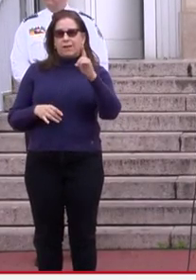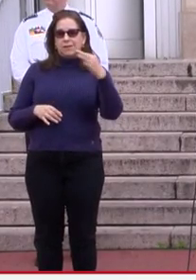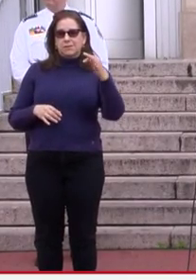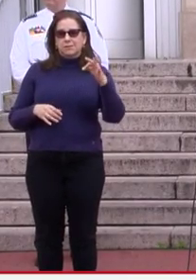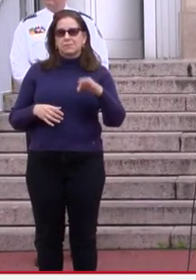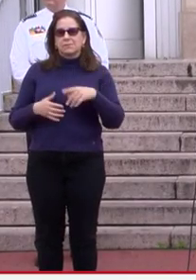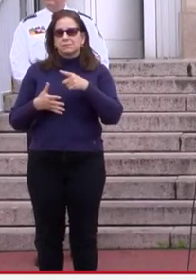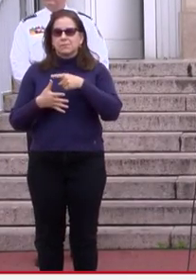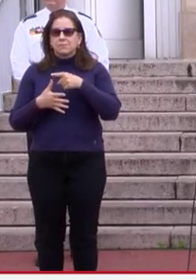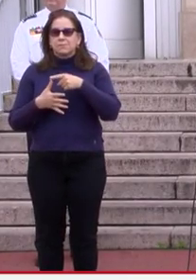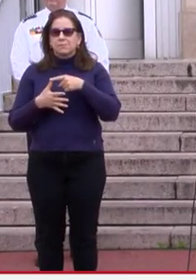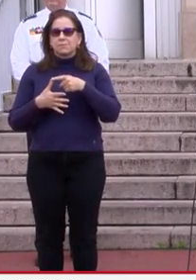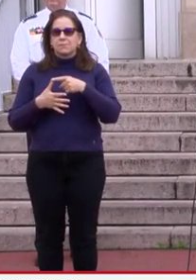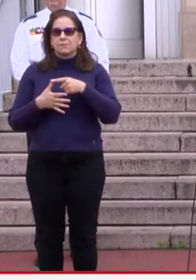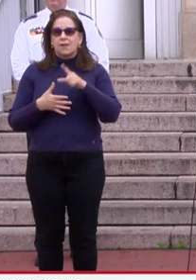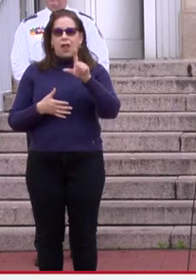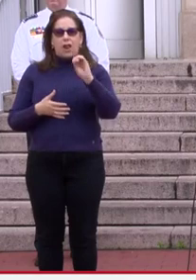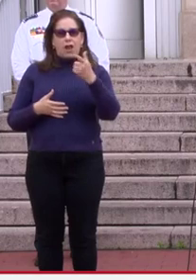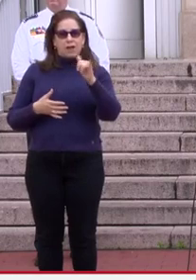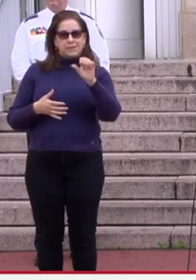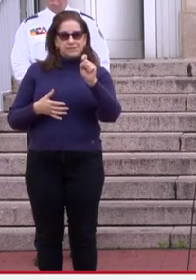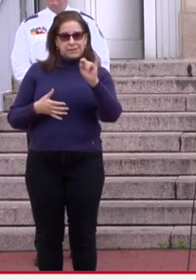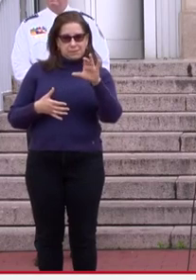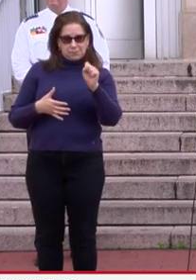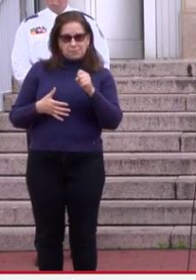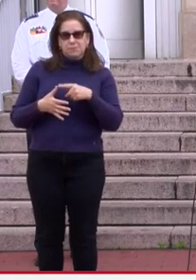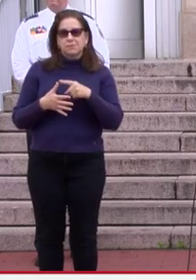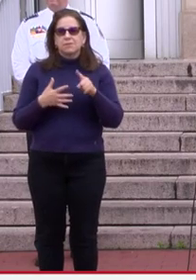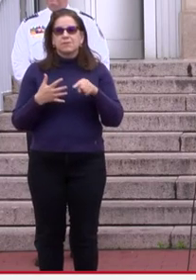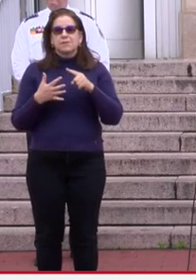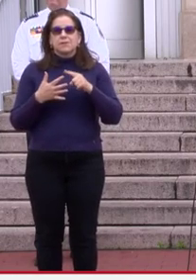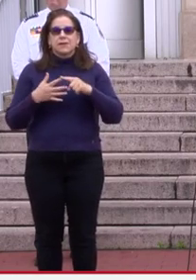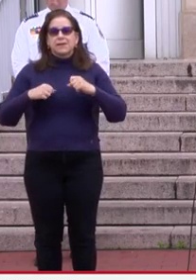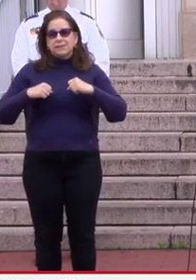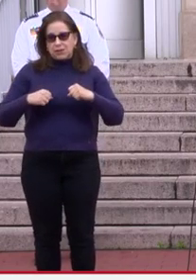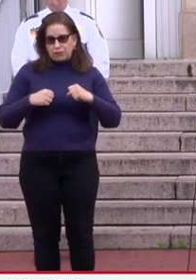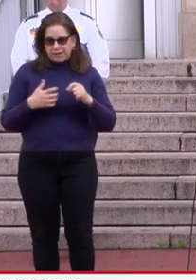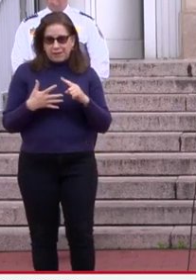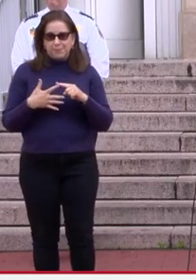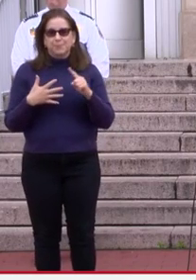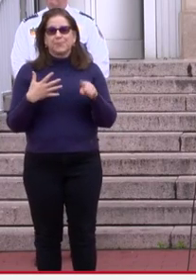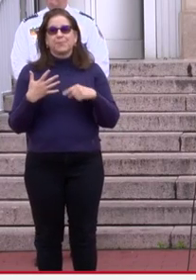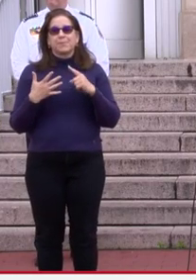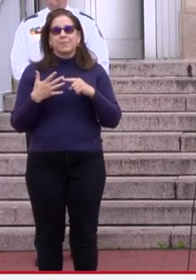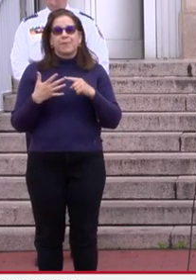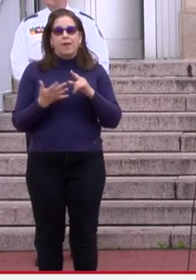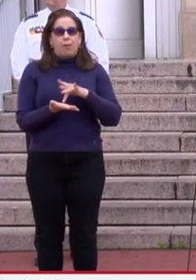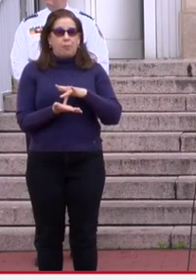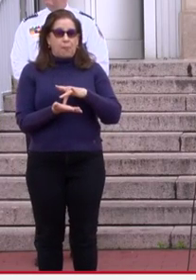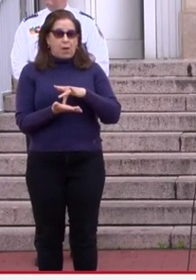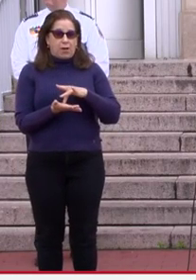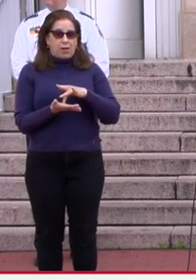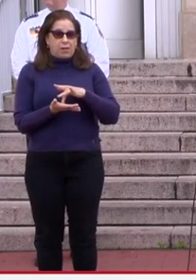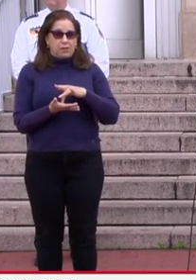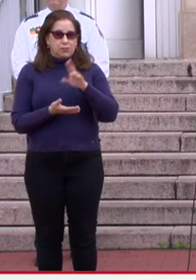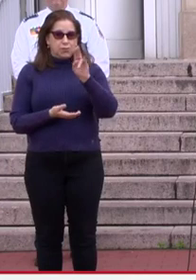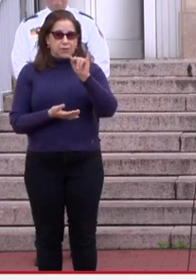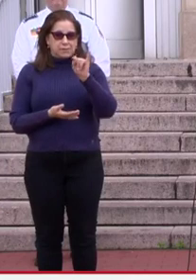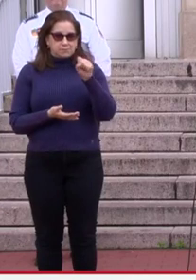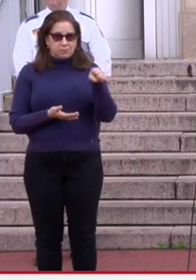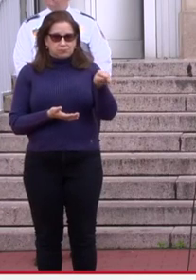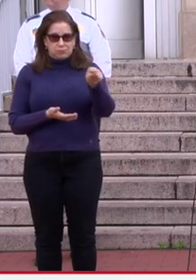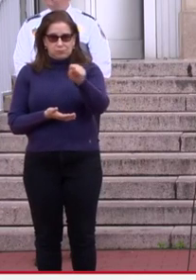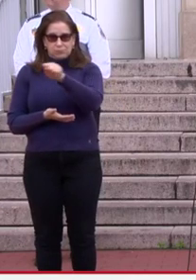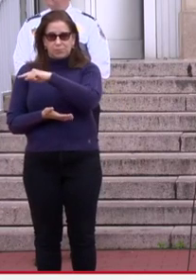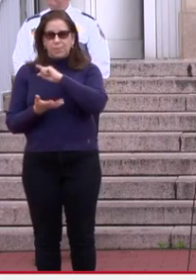third, the National Guard has a medical unit, which is 15 people strong. Planning